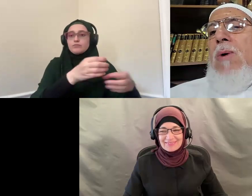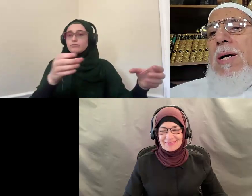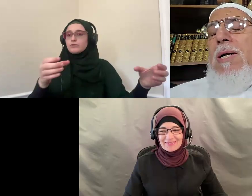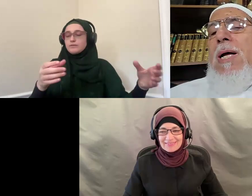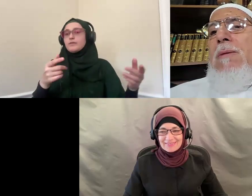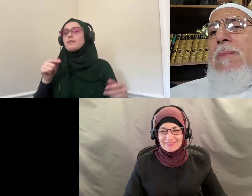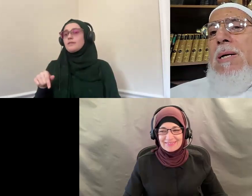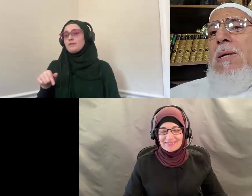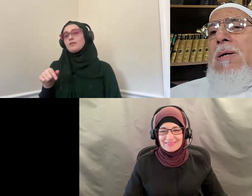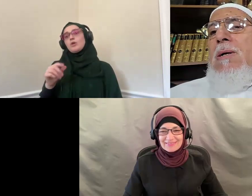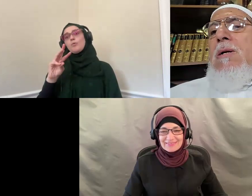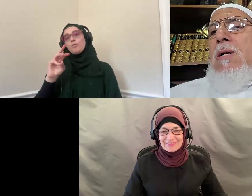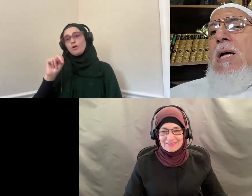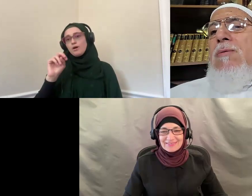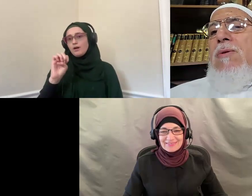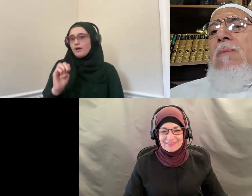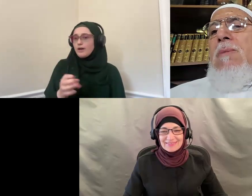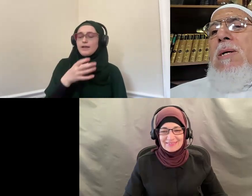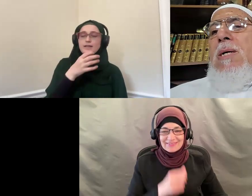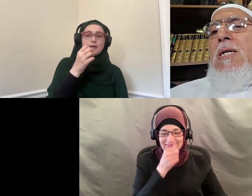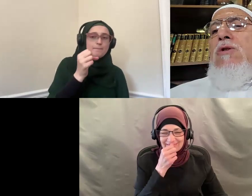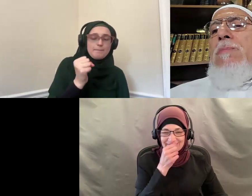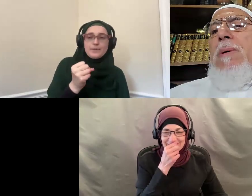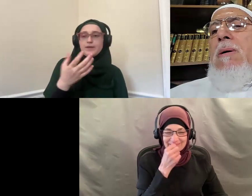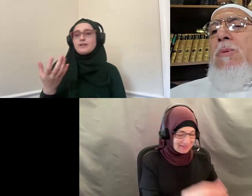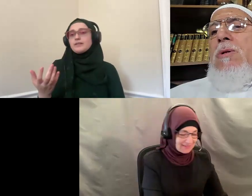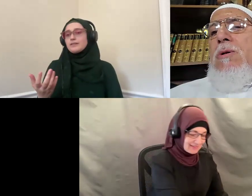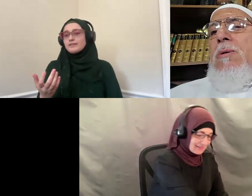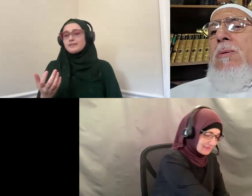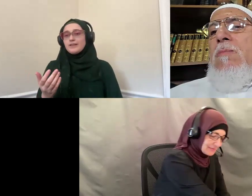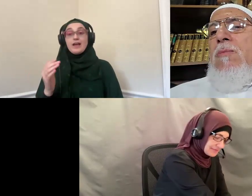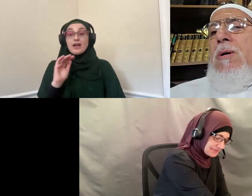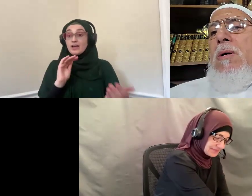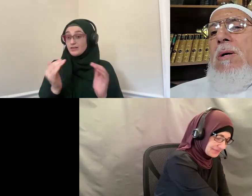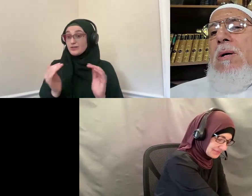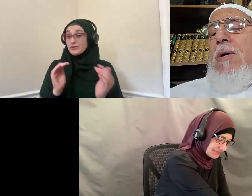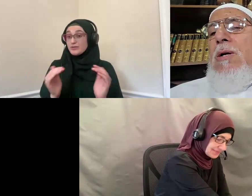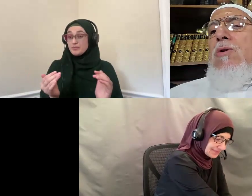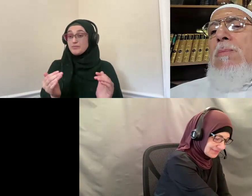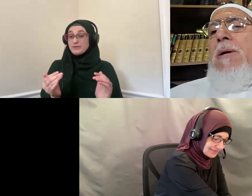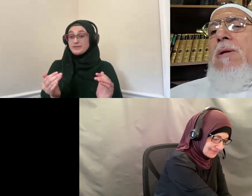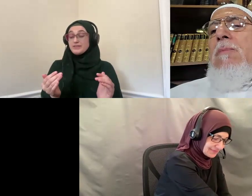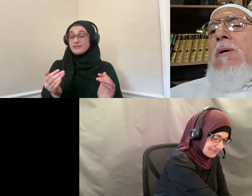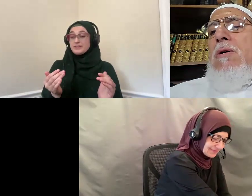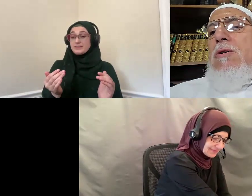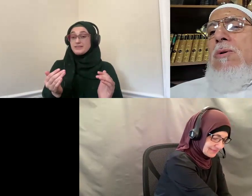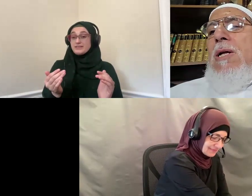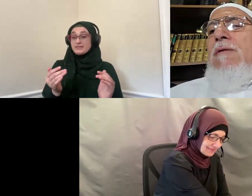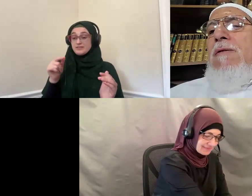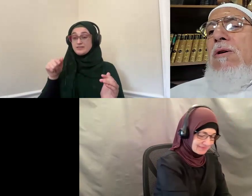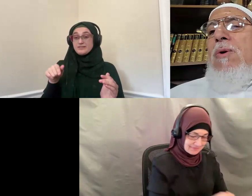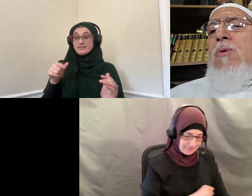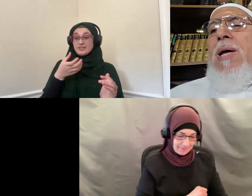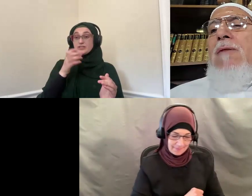water, wine, and milk. None of them is comparable to, you cannot compare them to